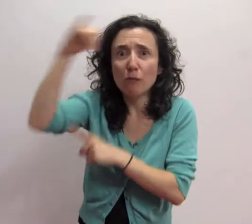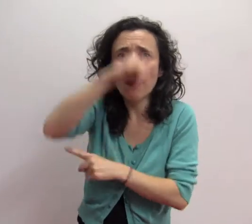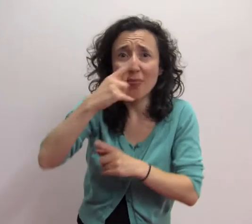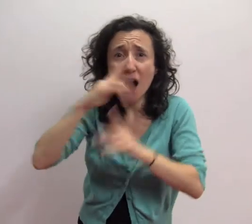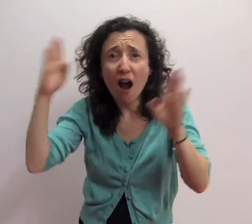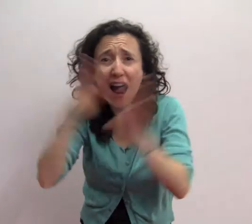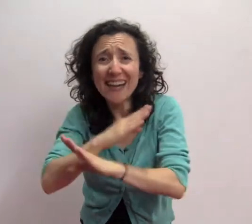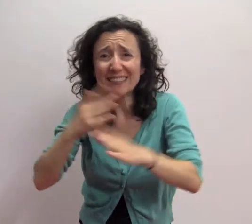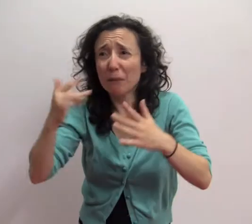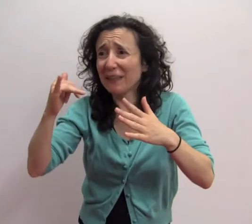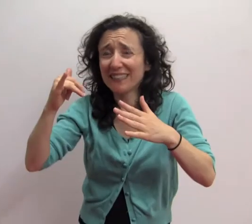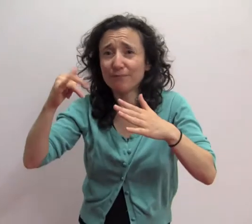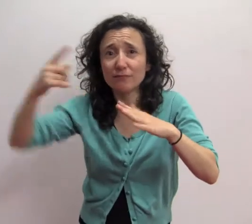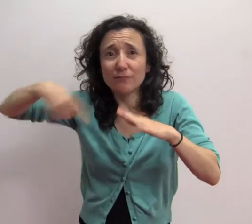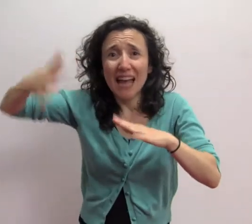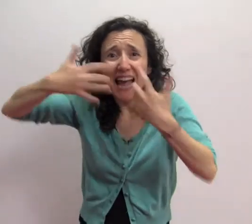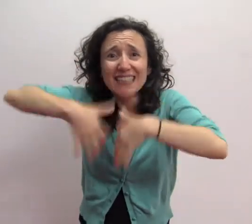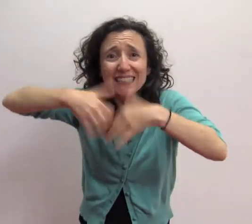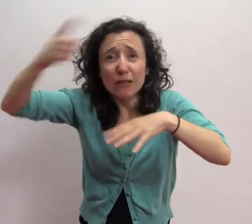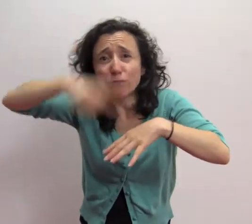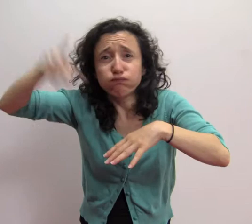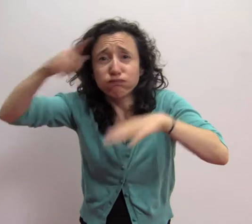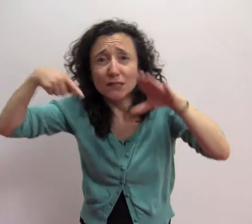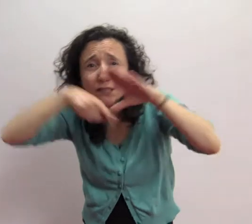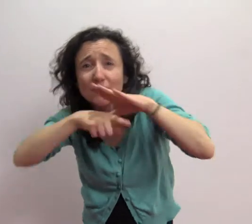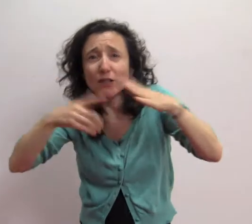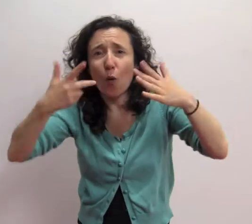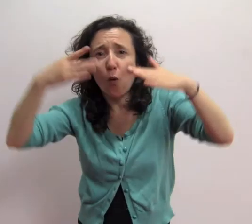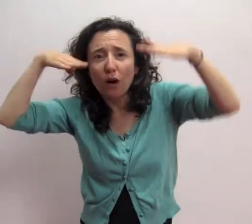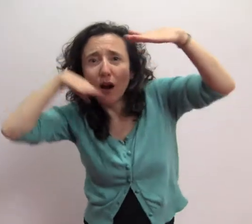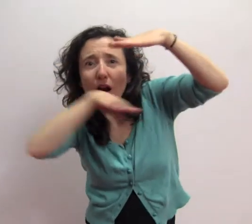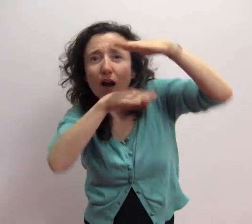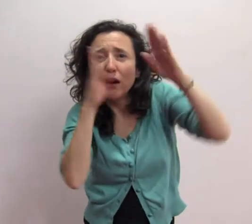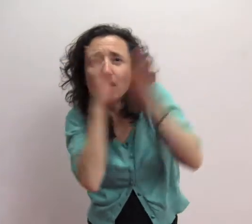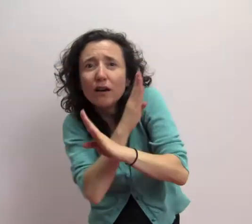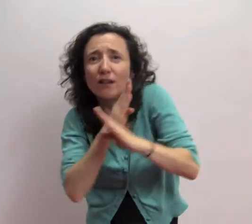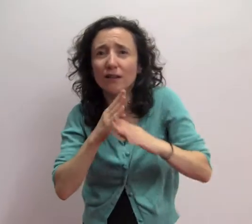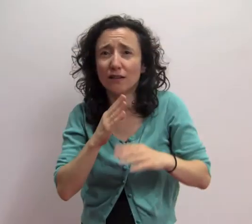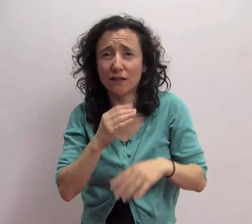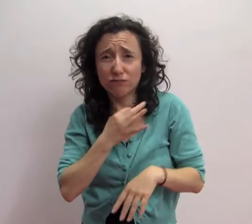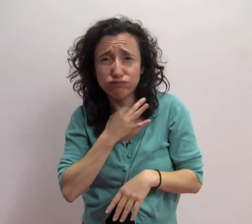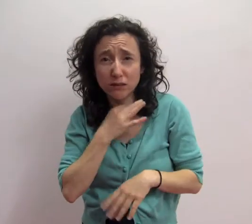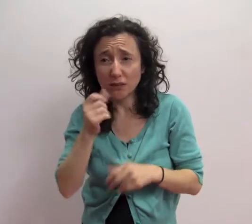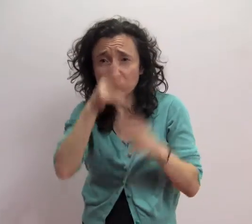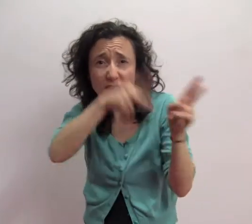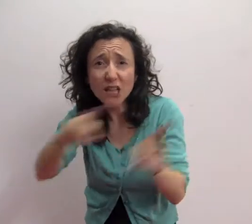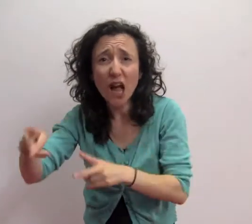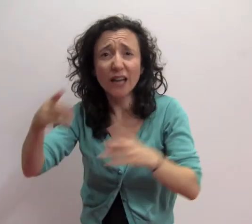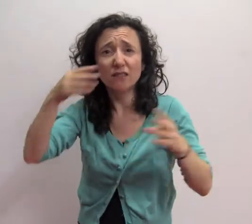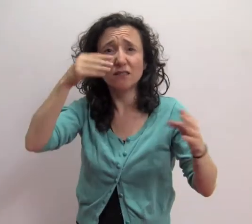what made them want to risk their lives to come to another country. Would they hide in an engine? Would they hide themselves? Did they risk their